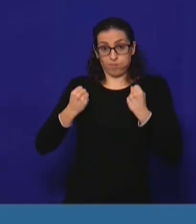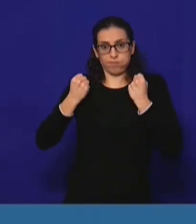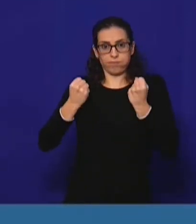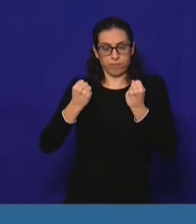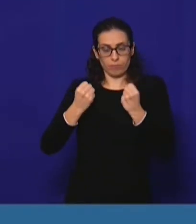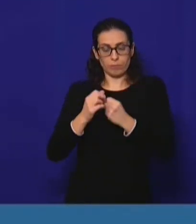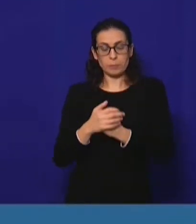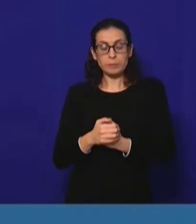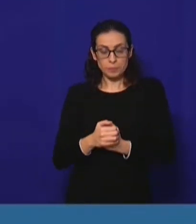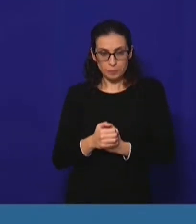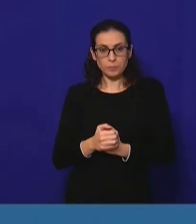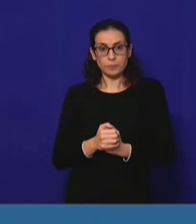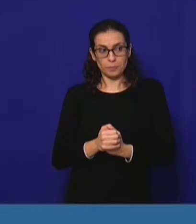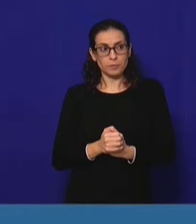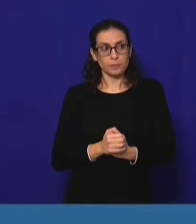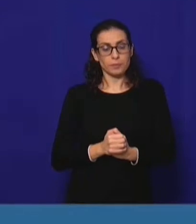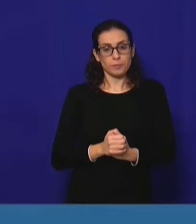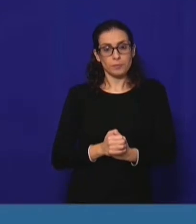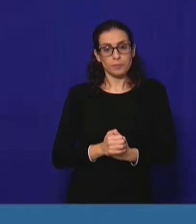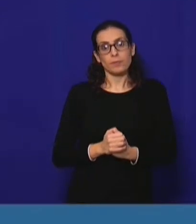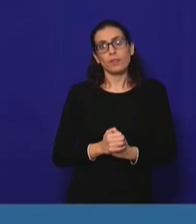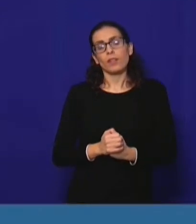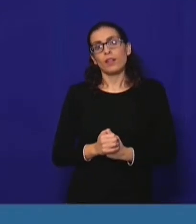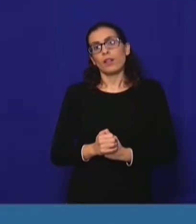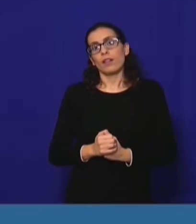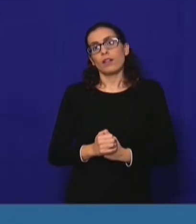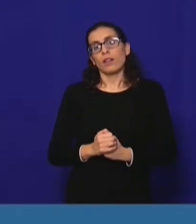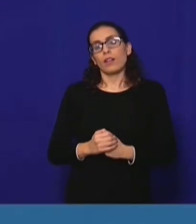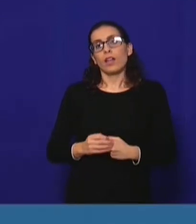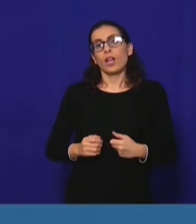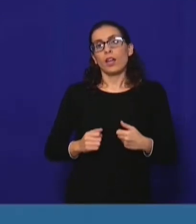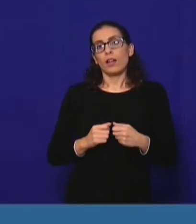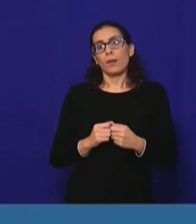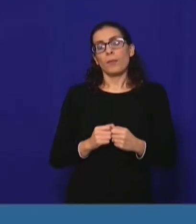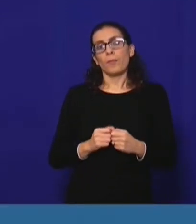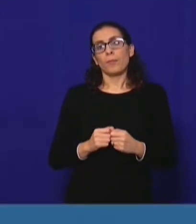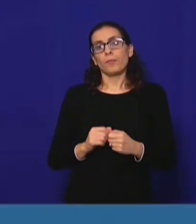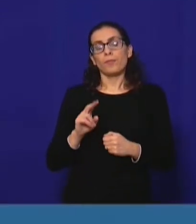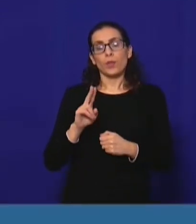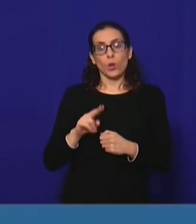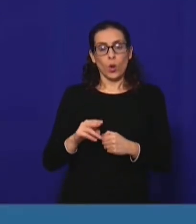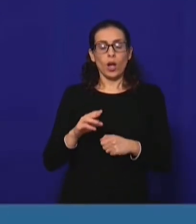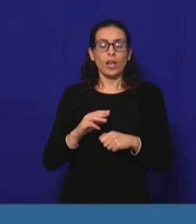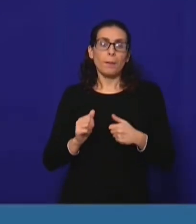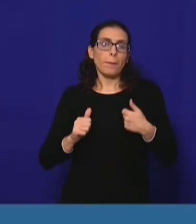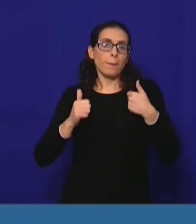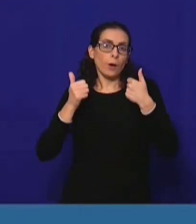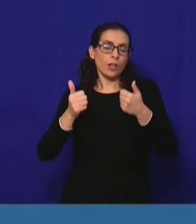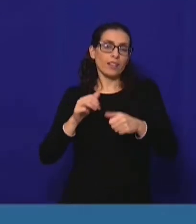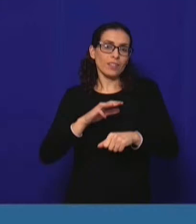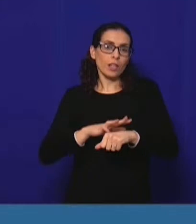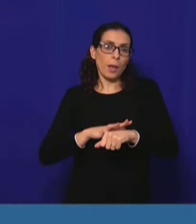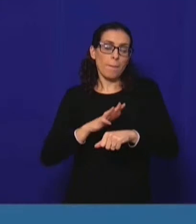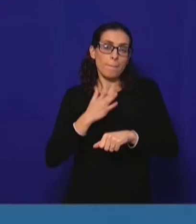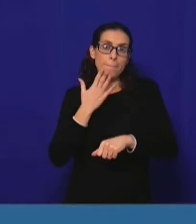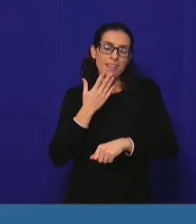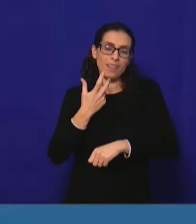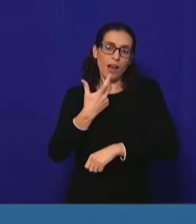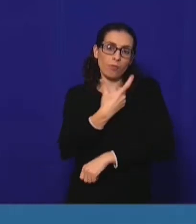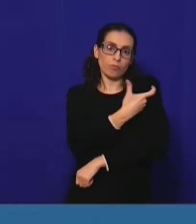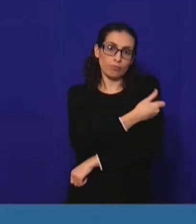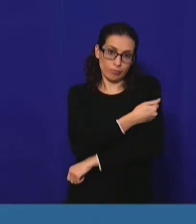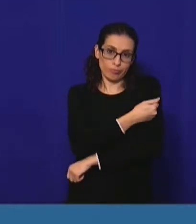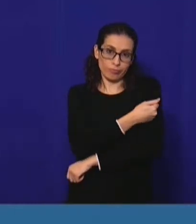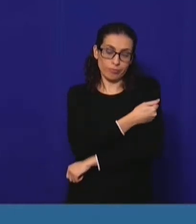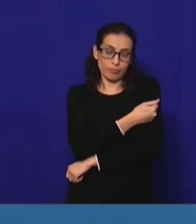importanti li wkoll naraw li persuna waqt li qiegħed jieħu din il-vaksin ukoll, importanti